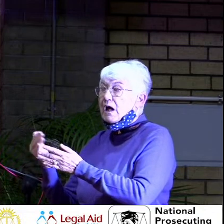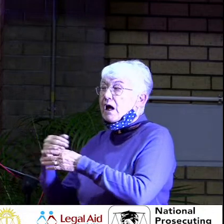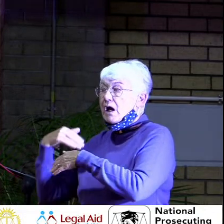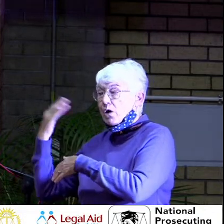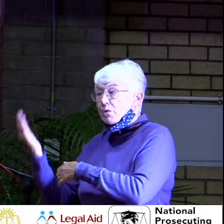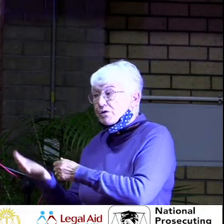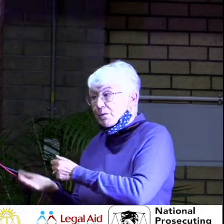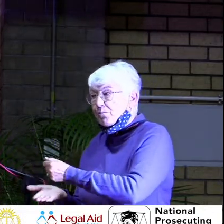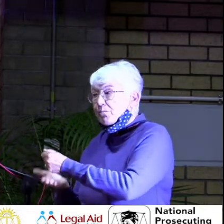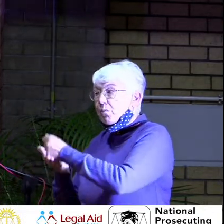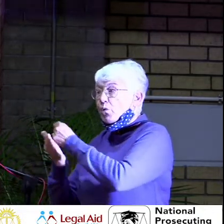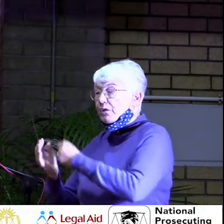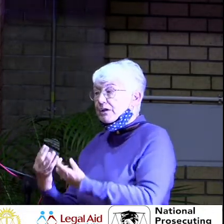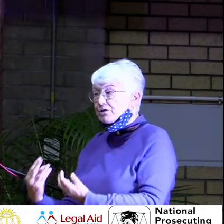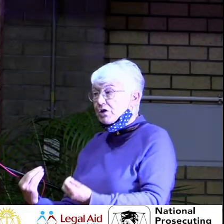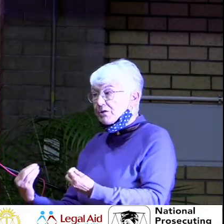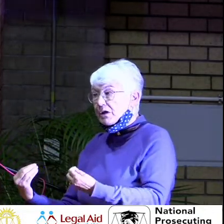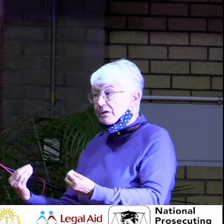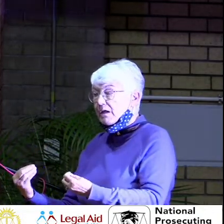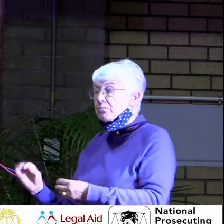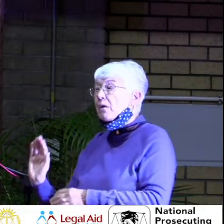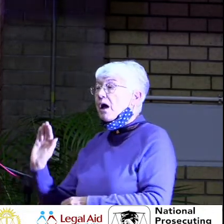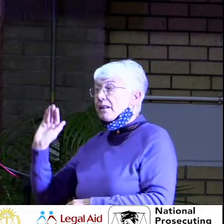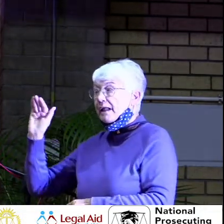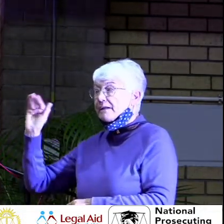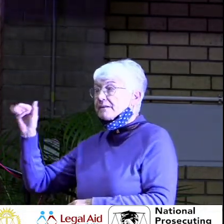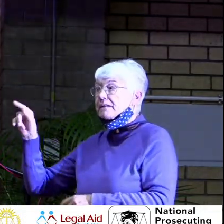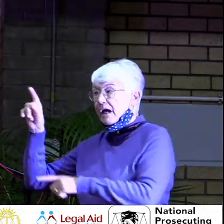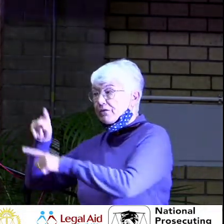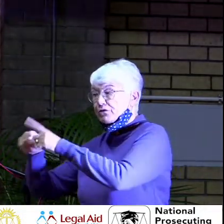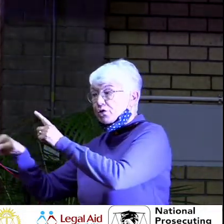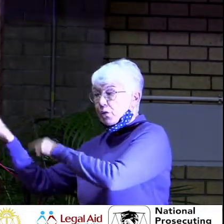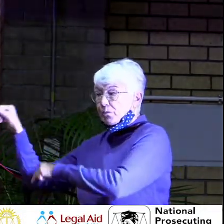them to go back into the community.